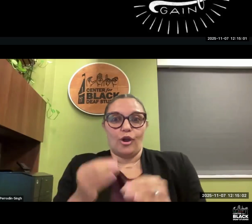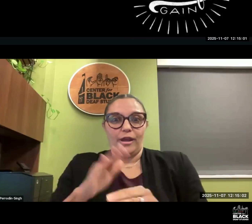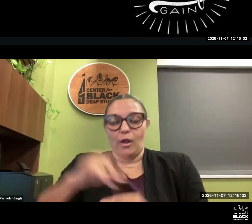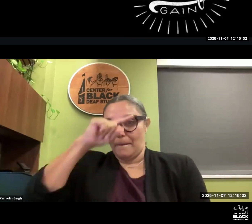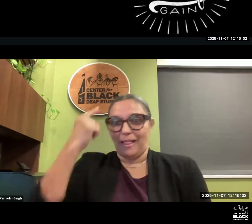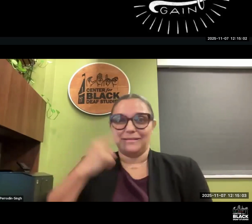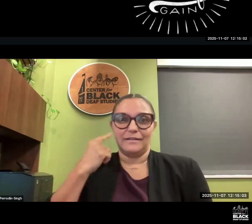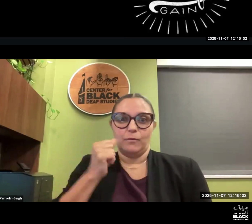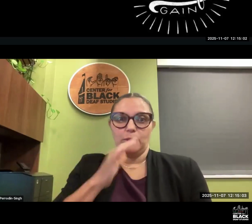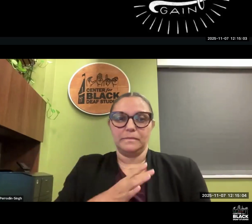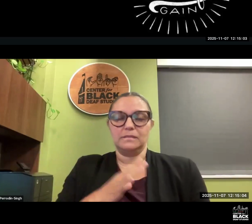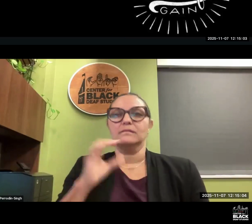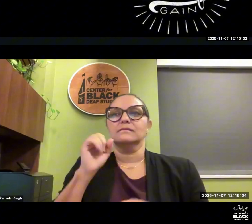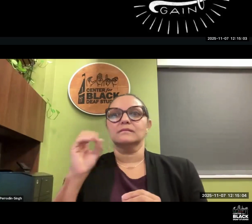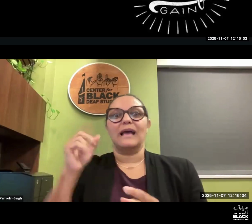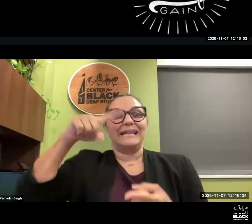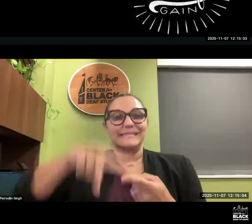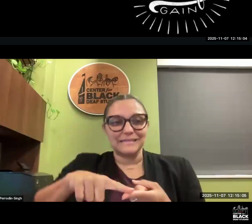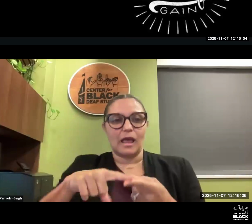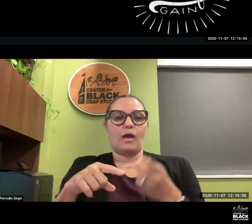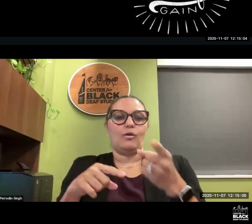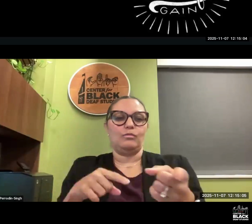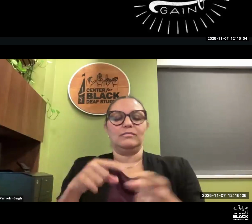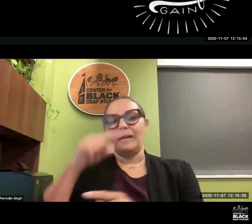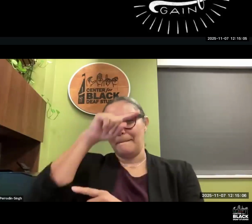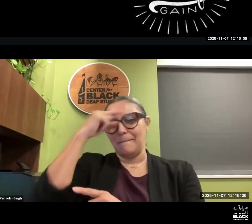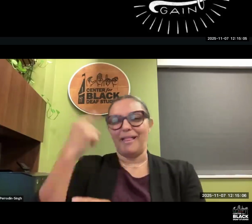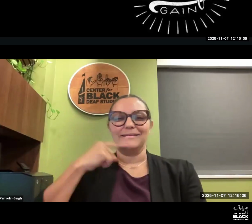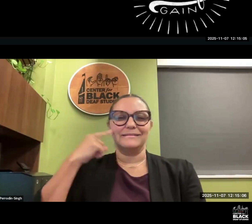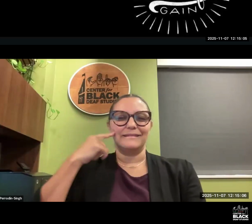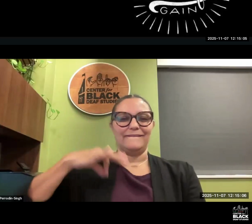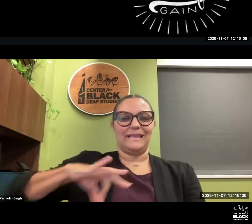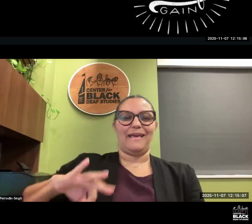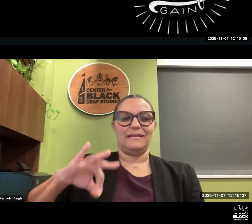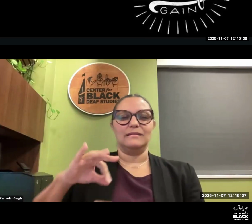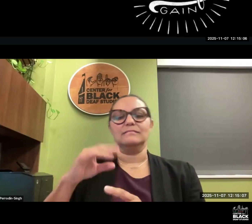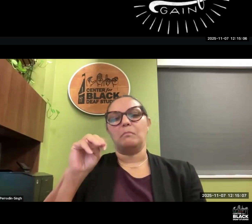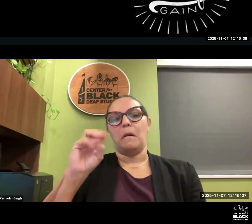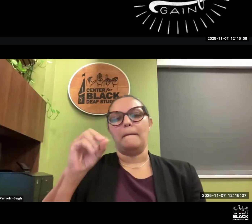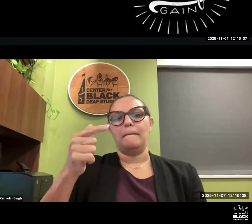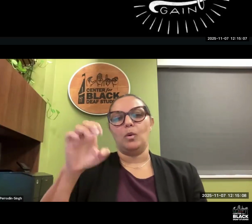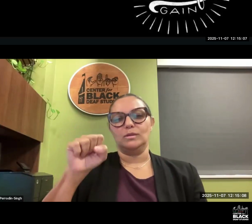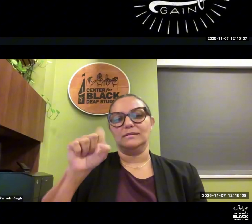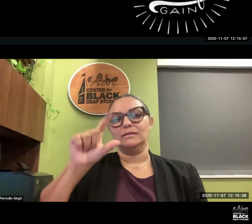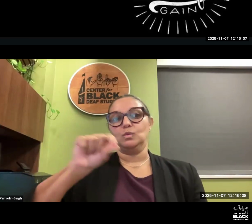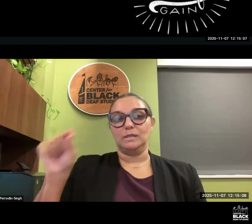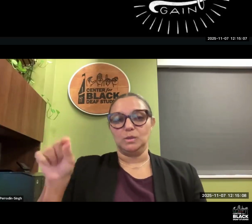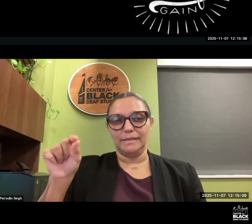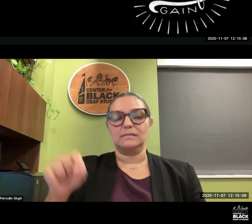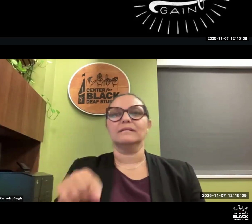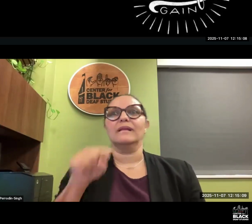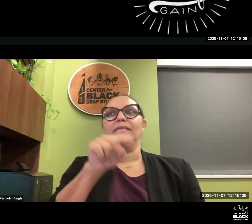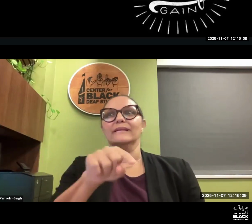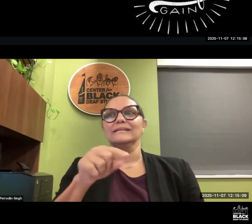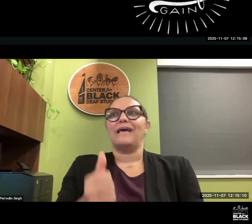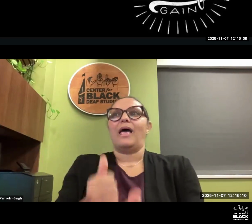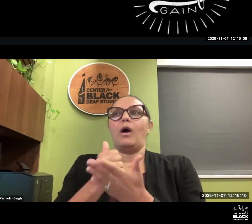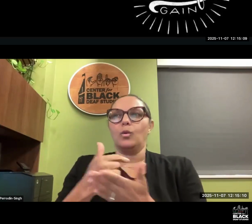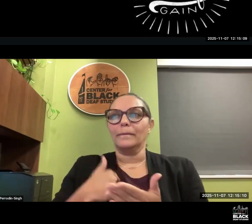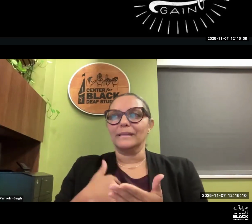It was difficult for me to find a theoretical framework because there wasn't enough research on the experience of Black